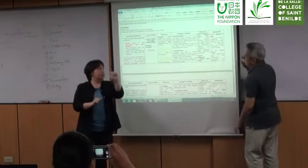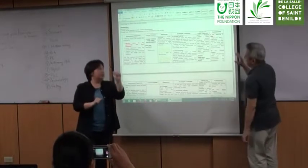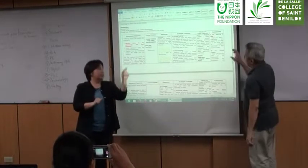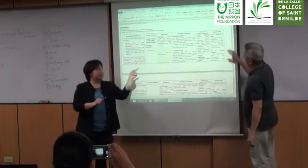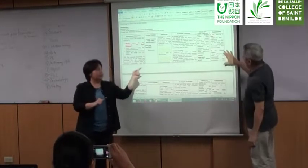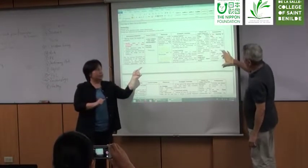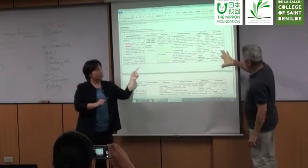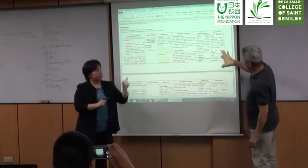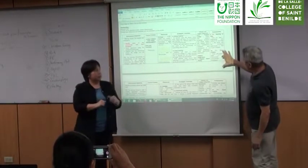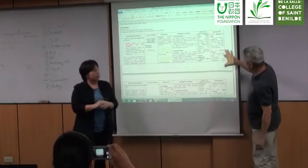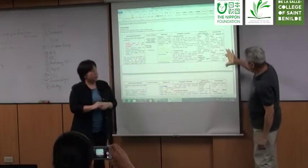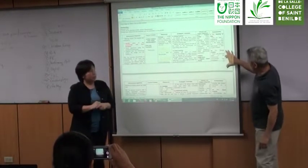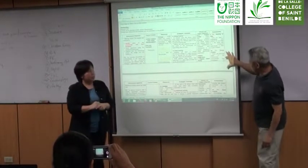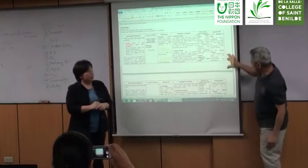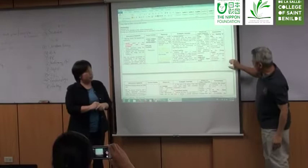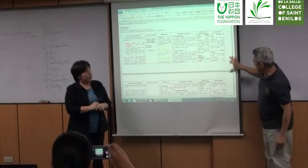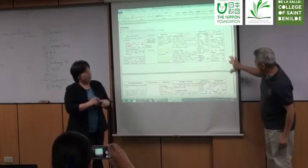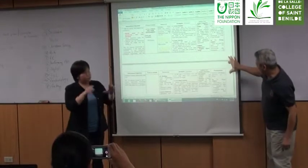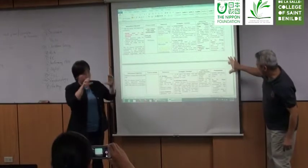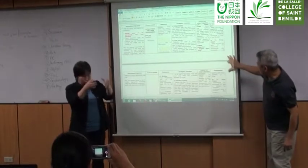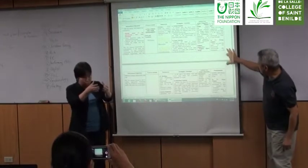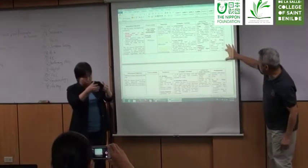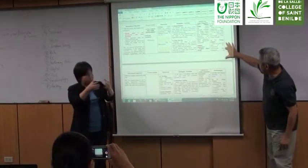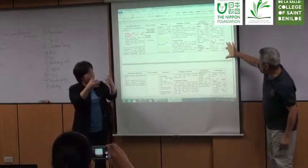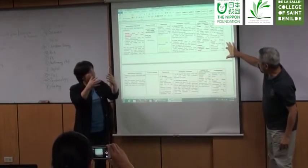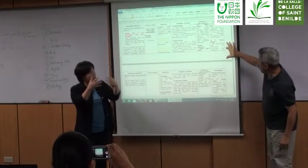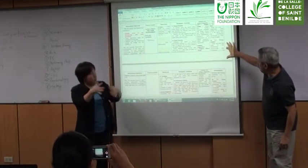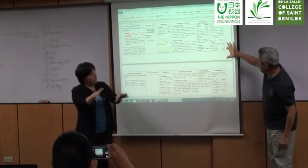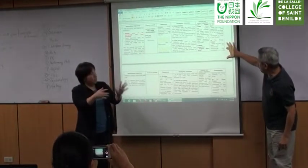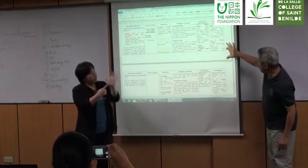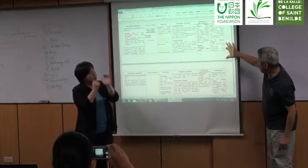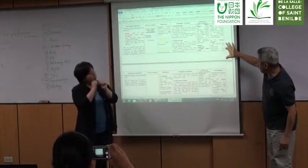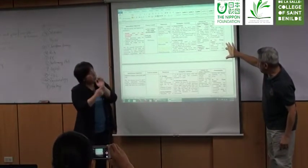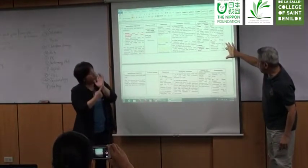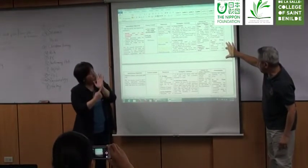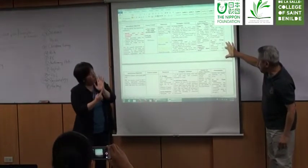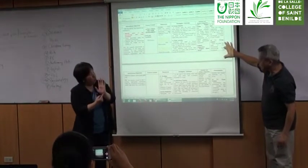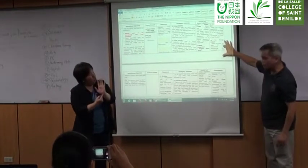Okay. So after the group activity of demonstrating the